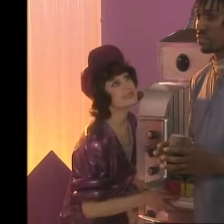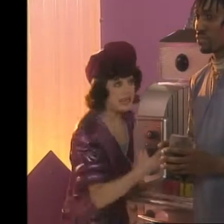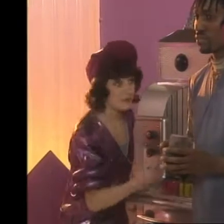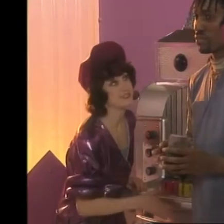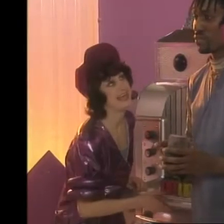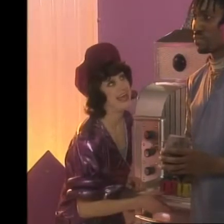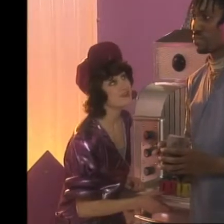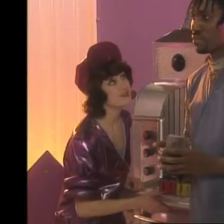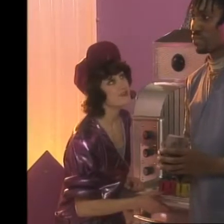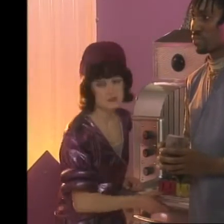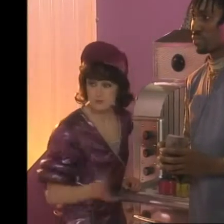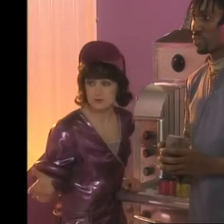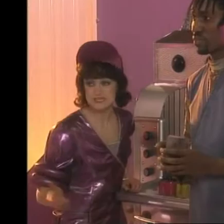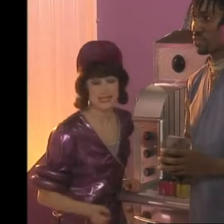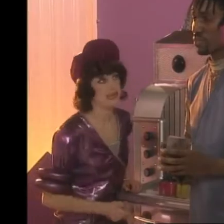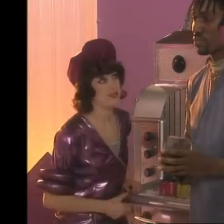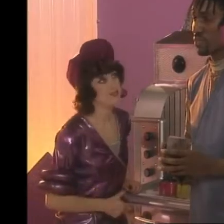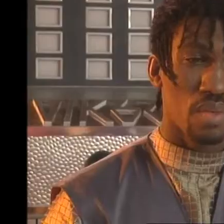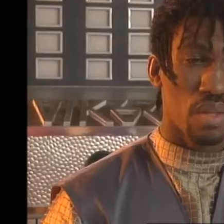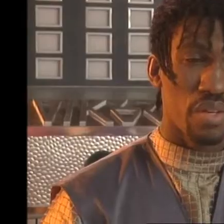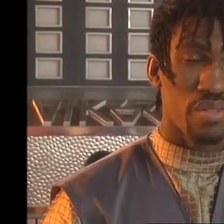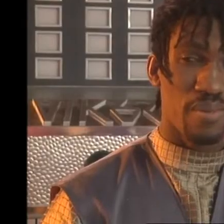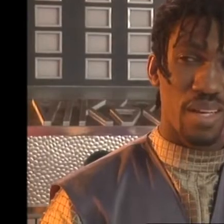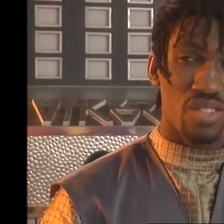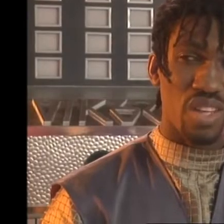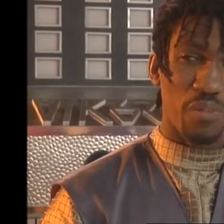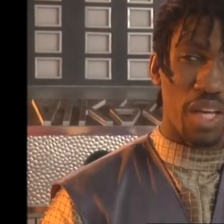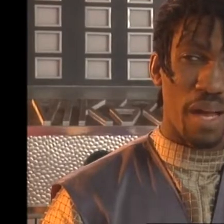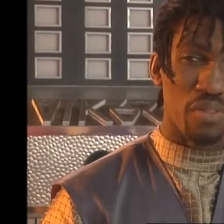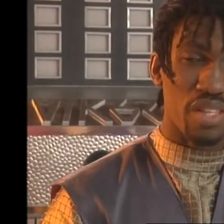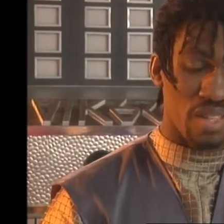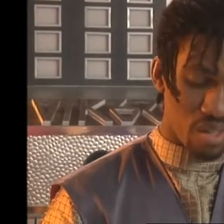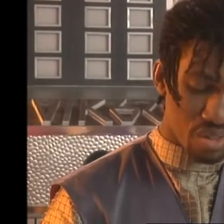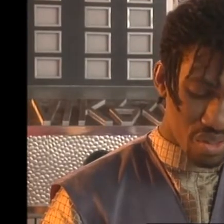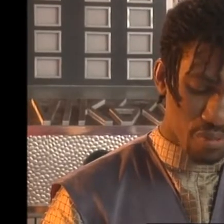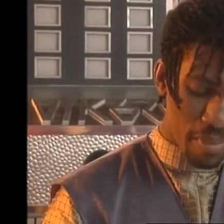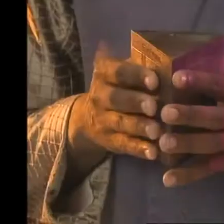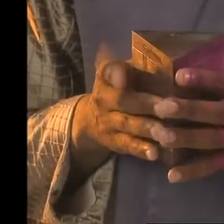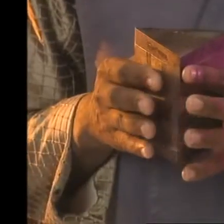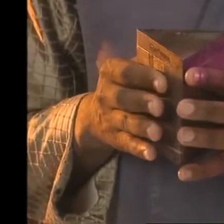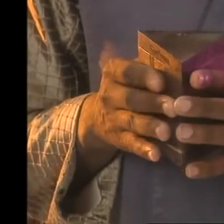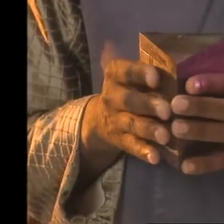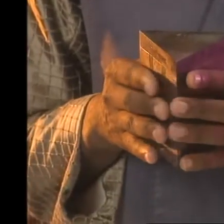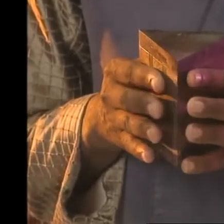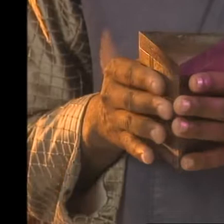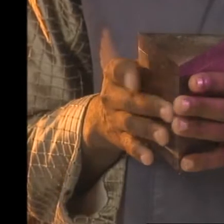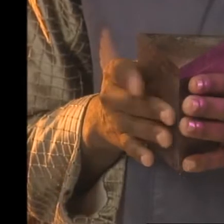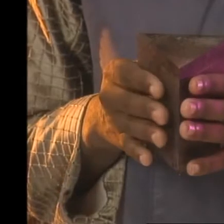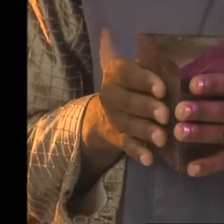Come on, gal. The Pook's here. There's something about these that looks familiar. I know I've seen them